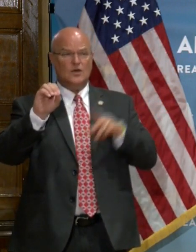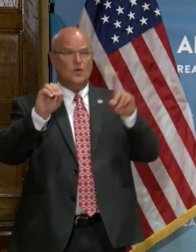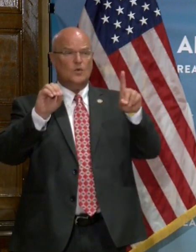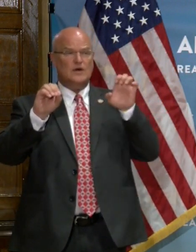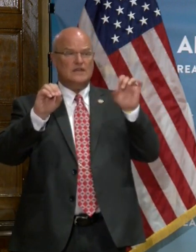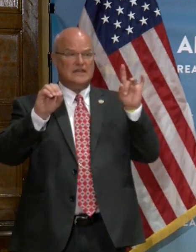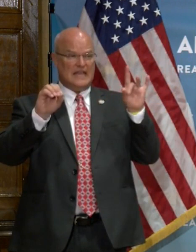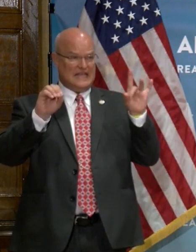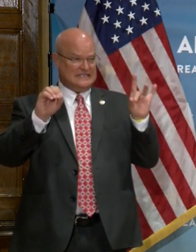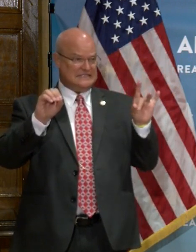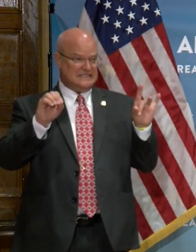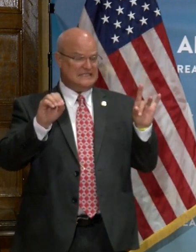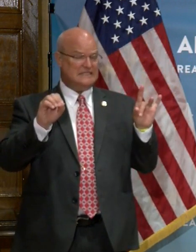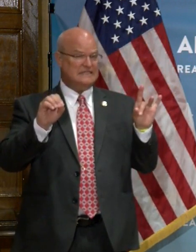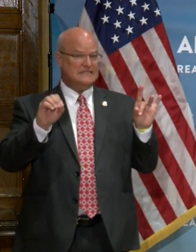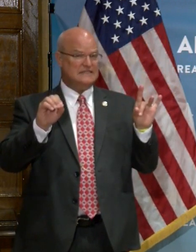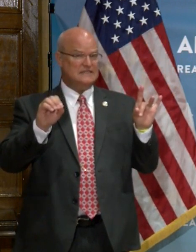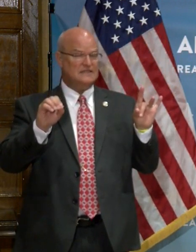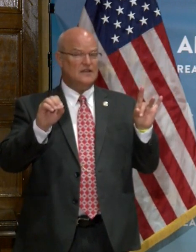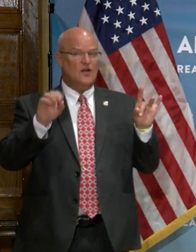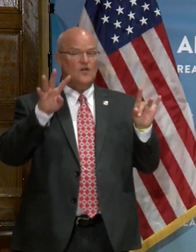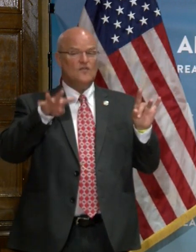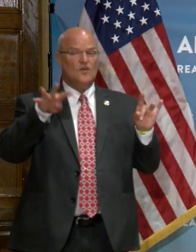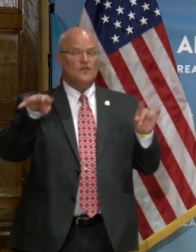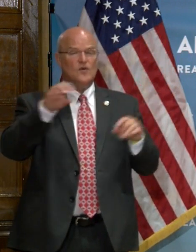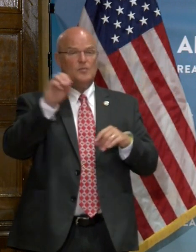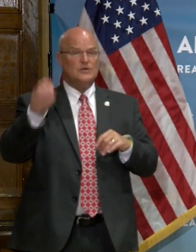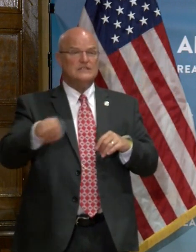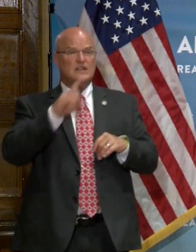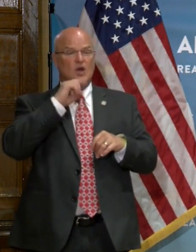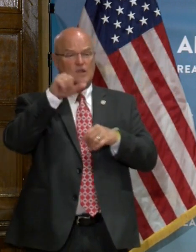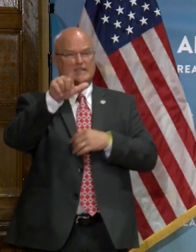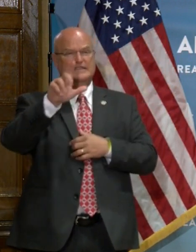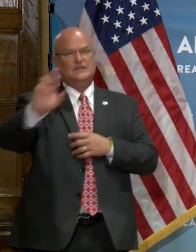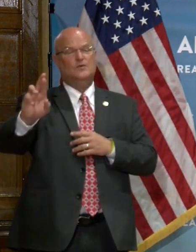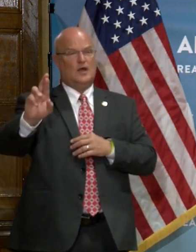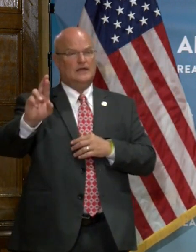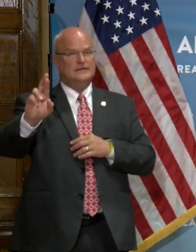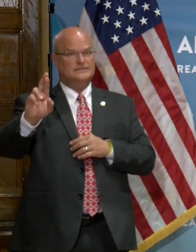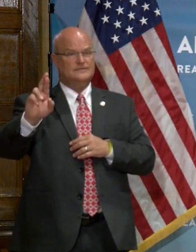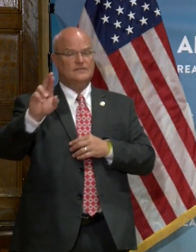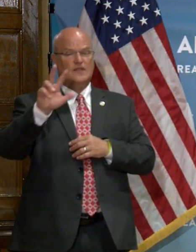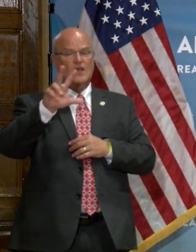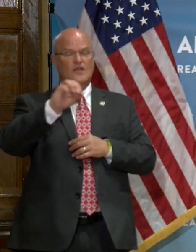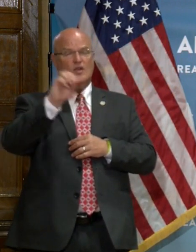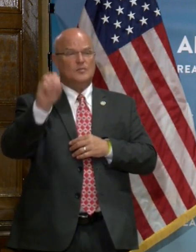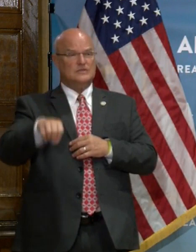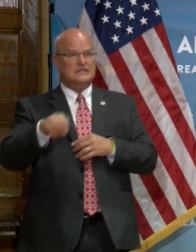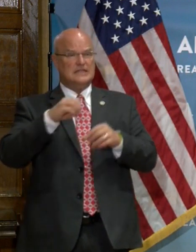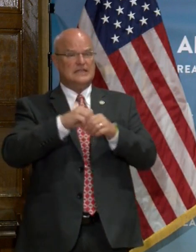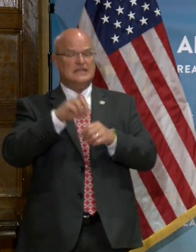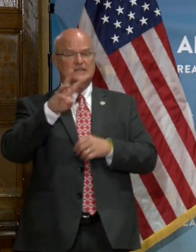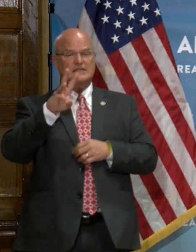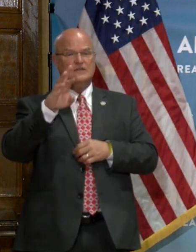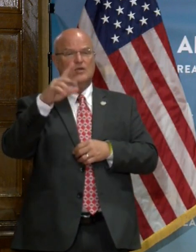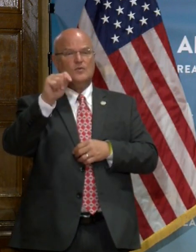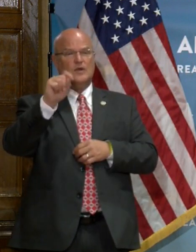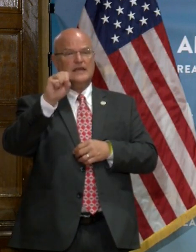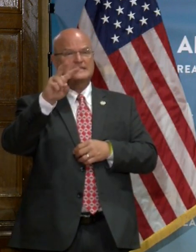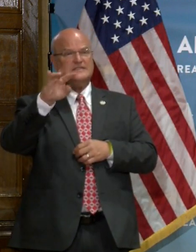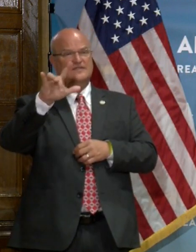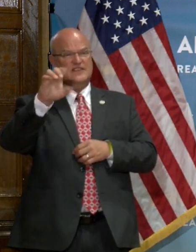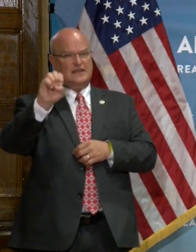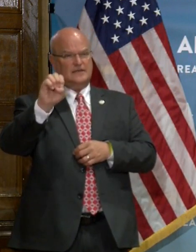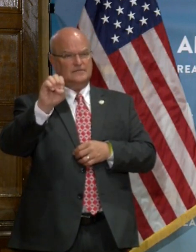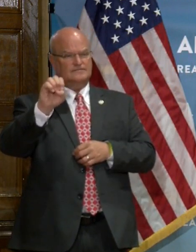from yesterday, 44% of those are in Little Rock, and 30% of those are in Wrightsville. And although